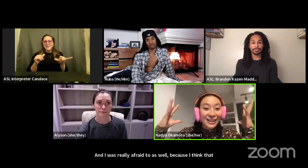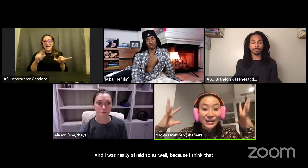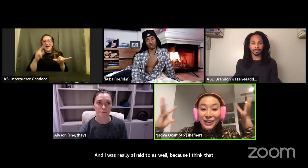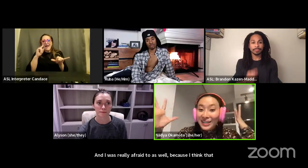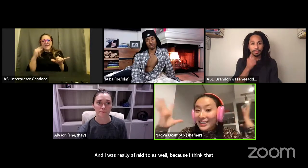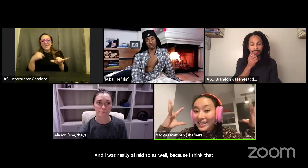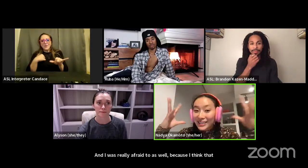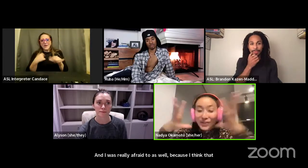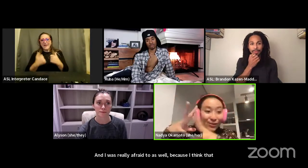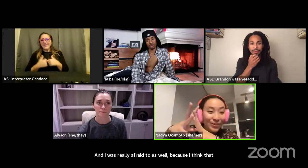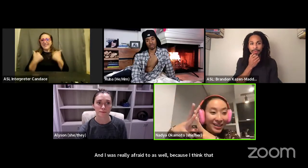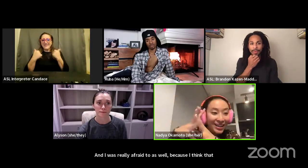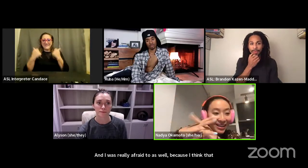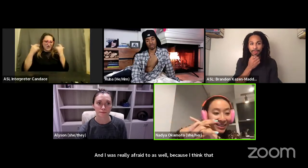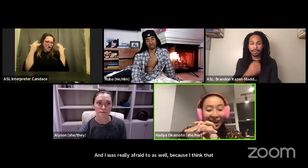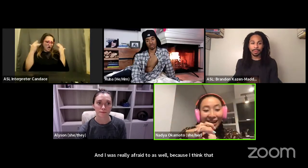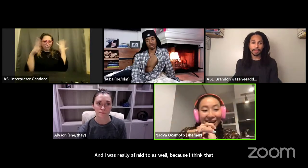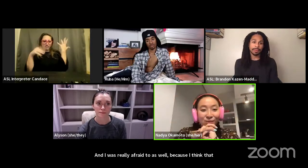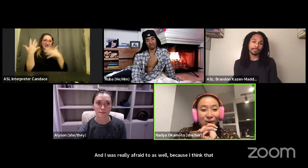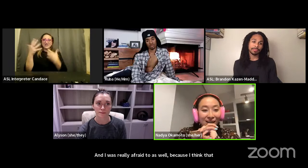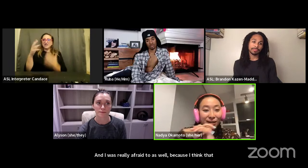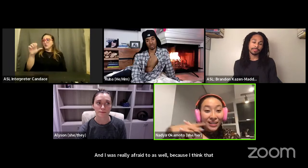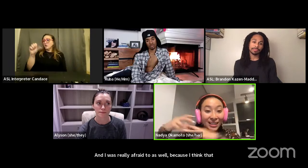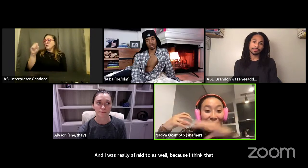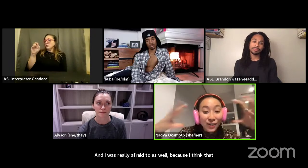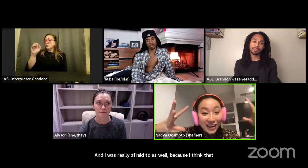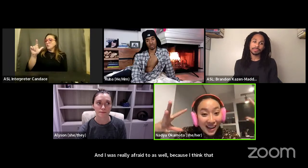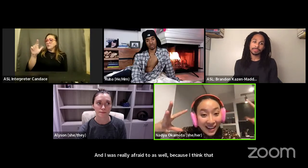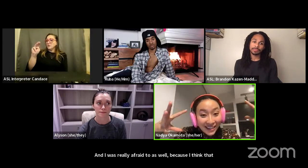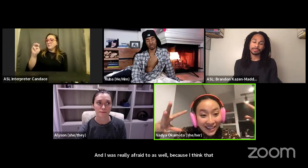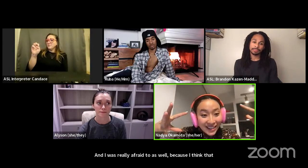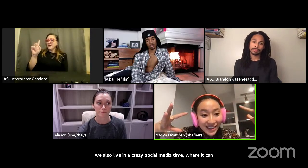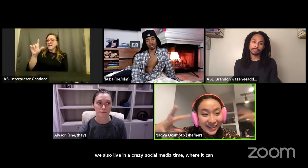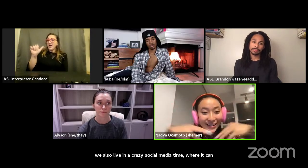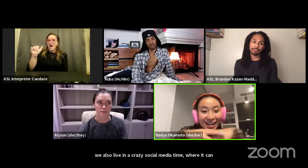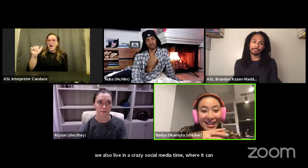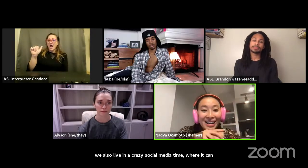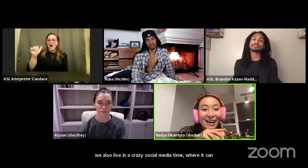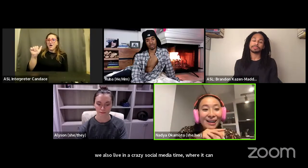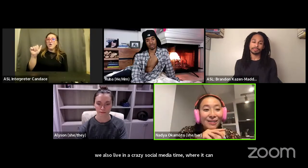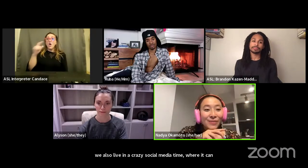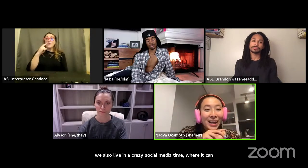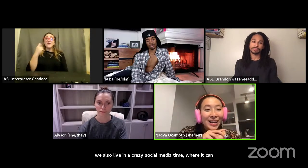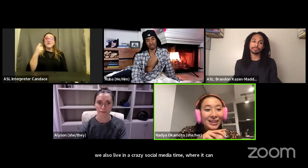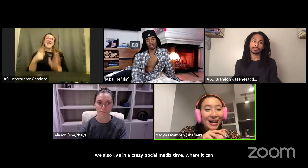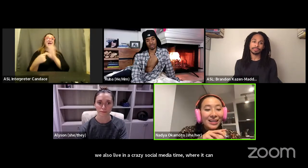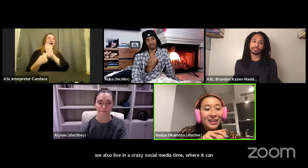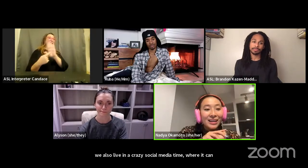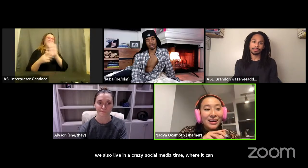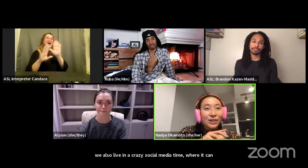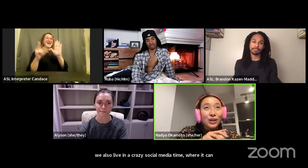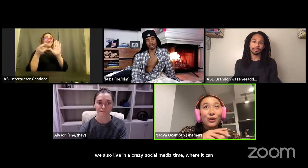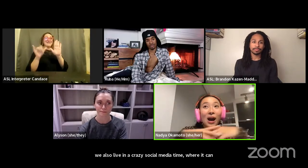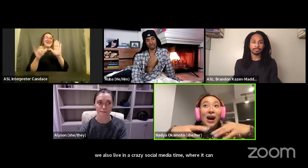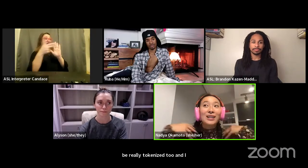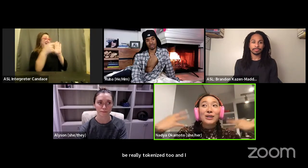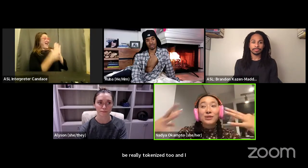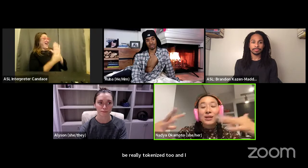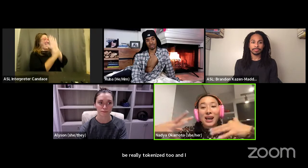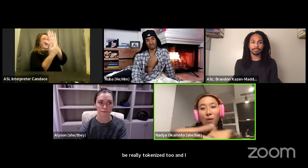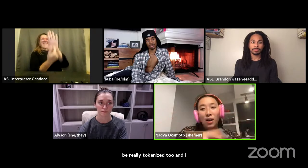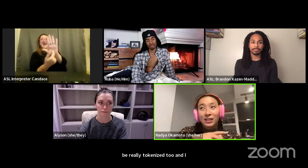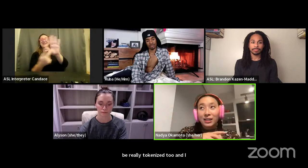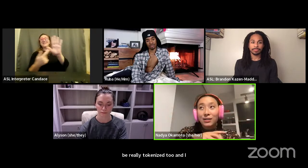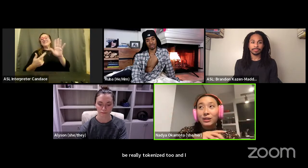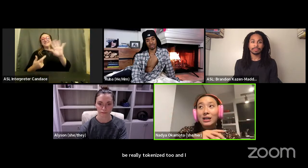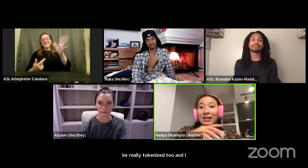in a crazy social media time where it can be really tokenized too. And I think, you know, I knew